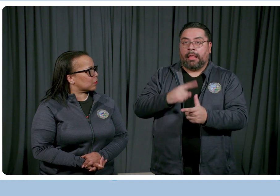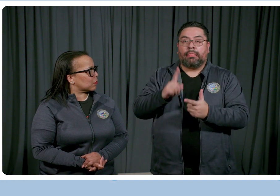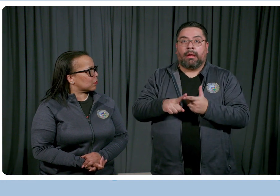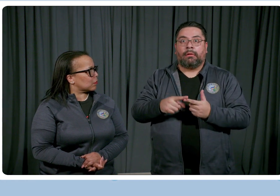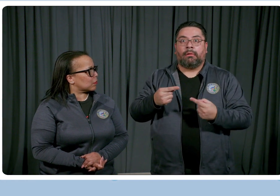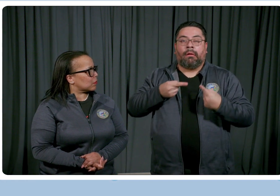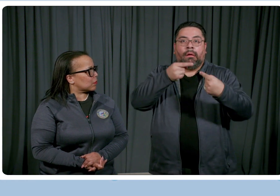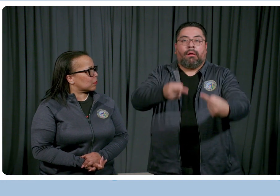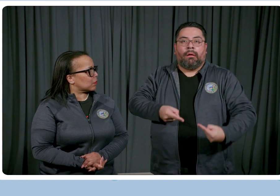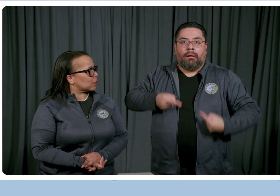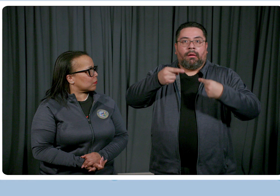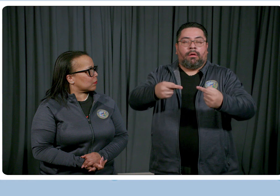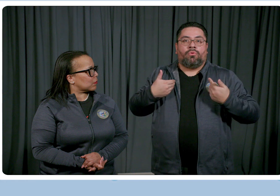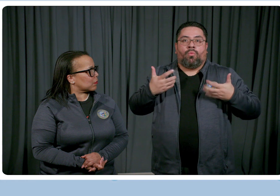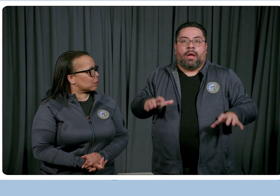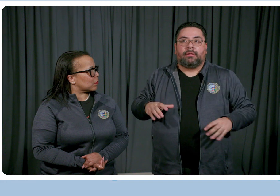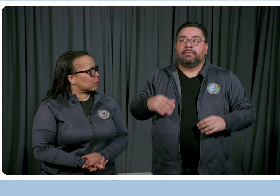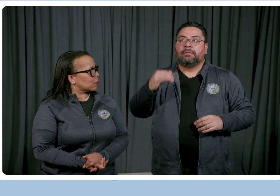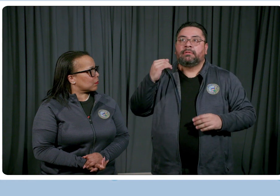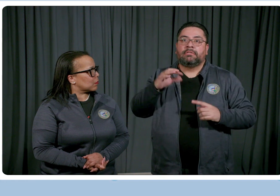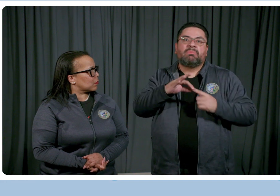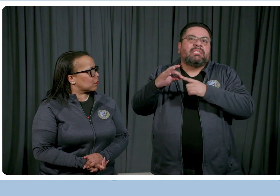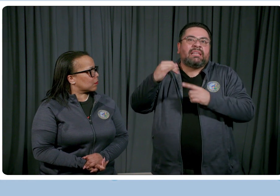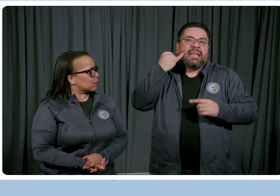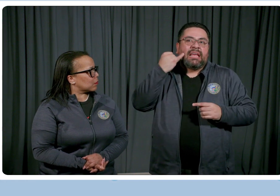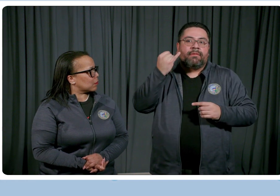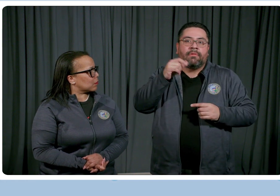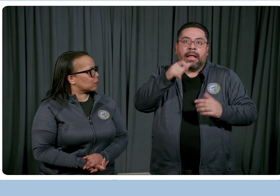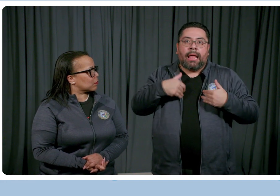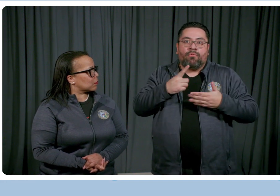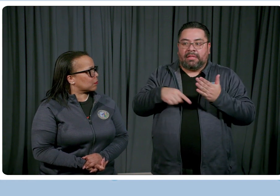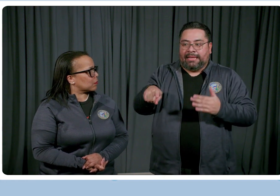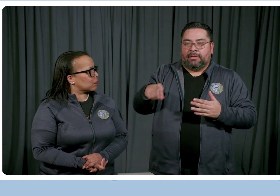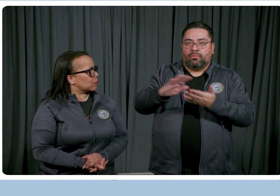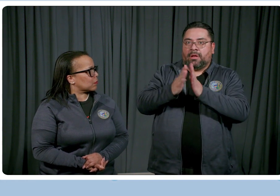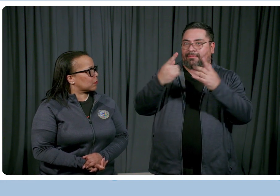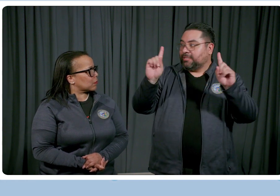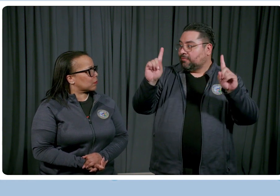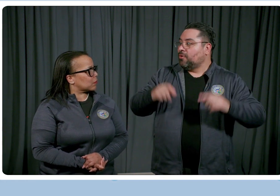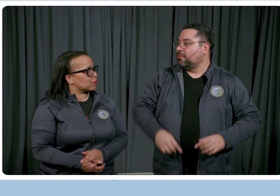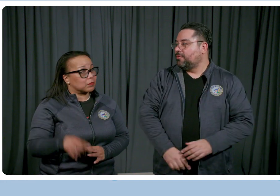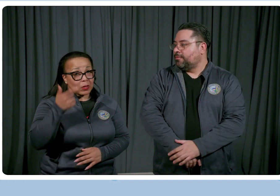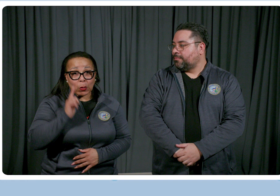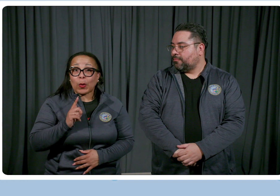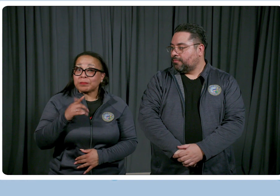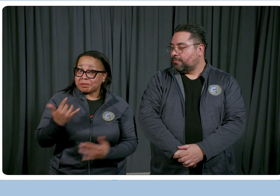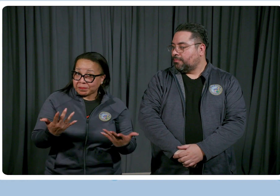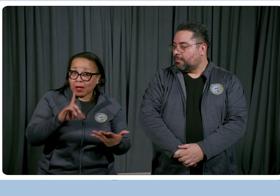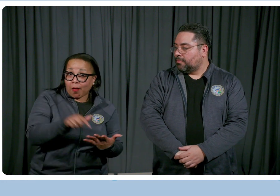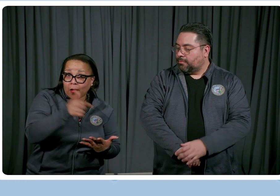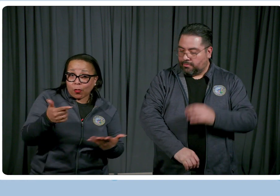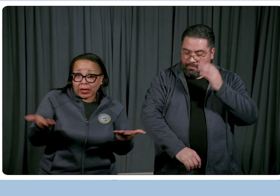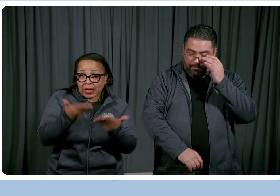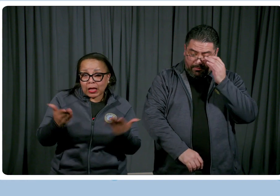struggling at their job, especially if it's only because they don't have what they need to be successful. We also have with us